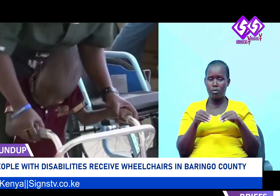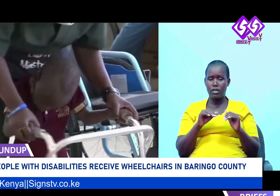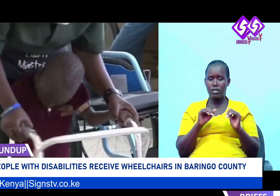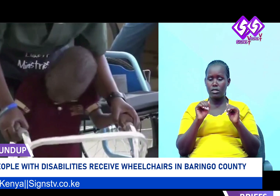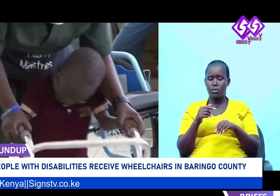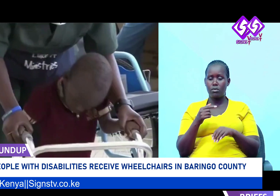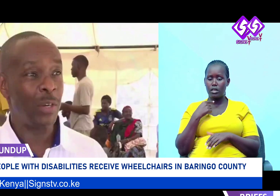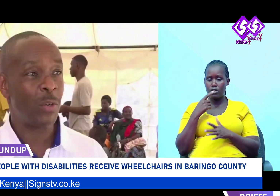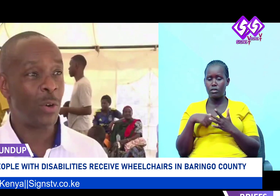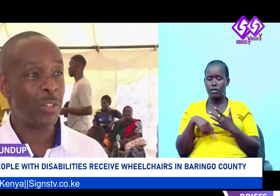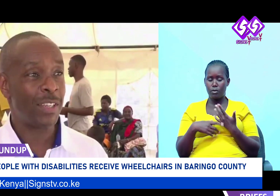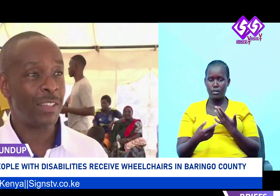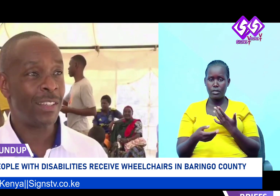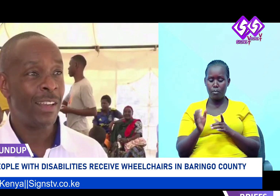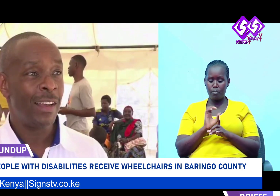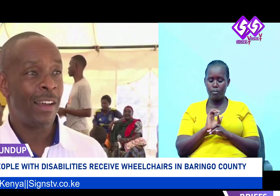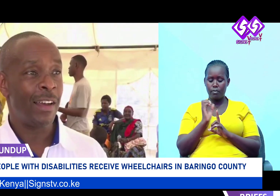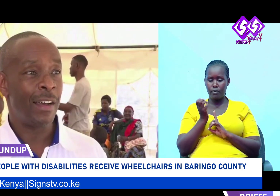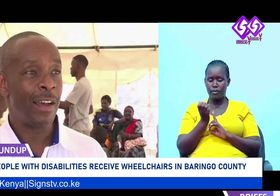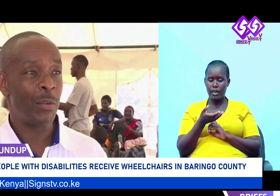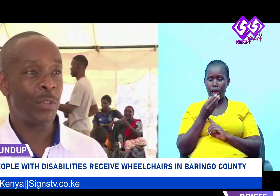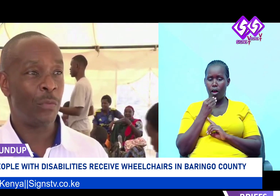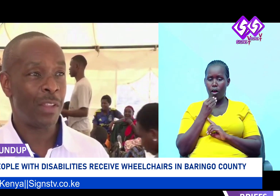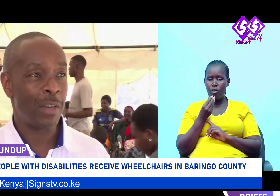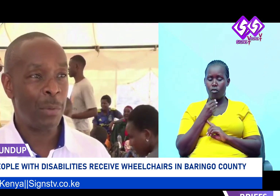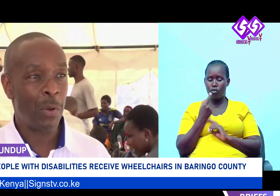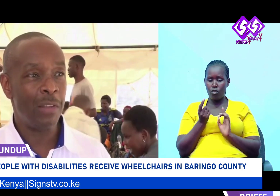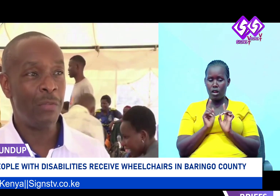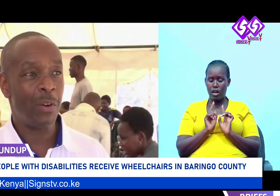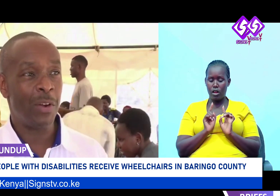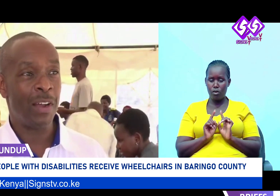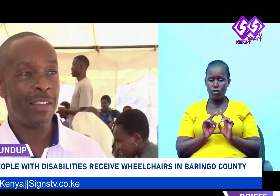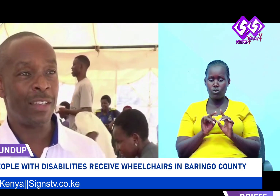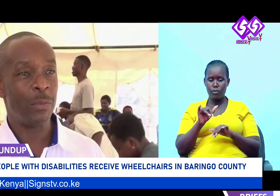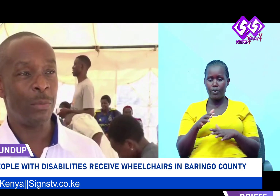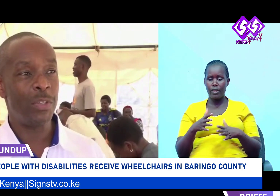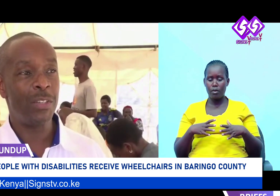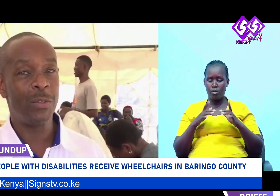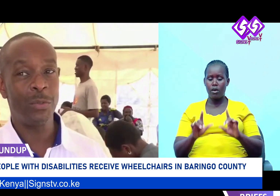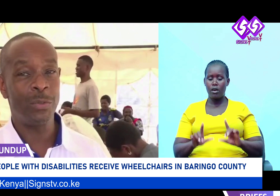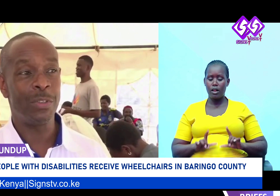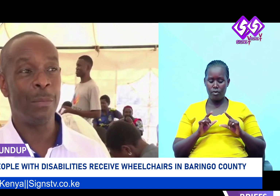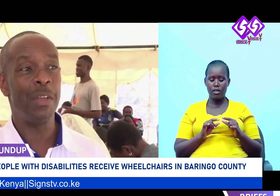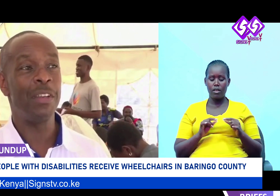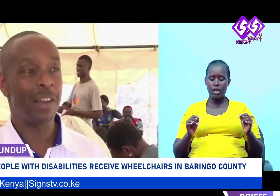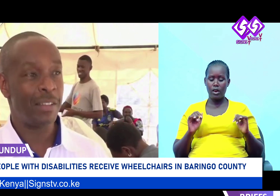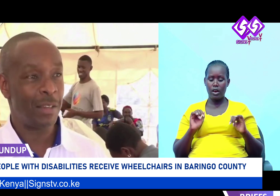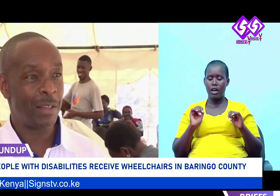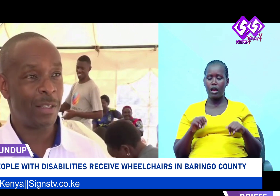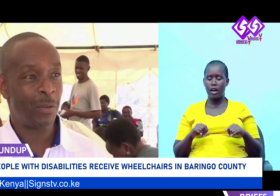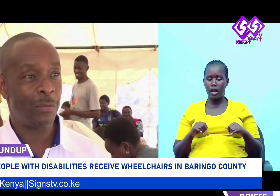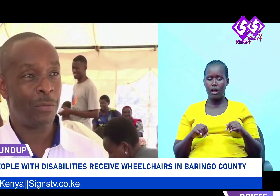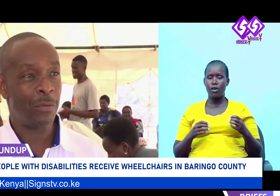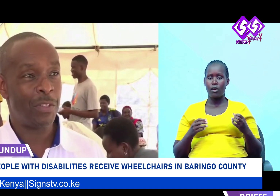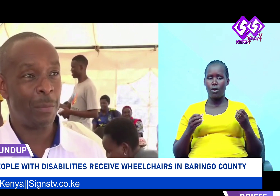diet, environmental causes, and also the fact that people are living longer is attributing to the many rising cases of